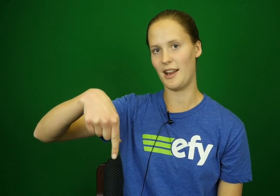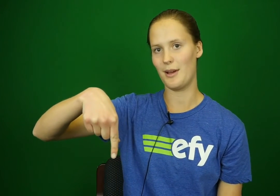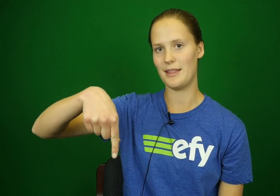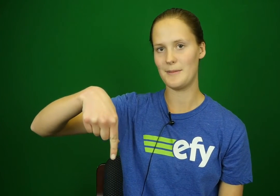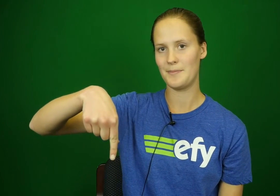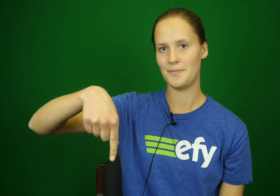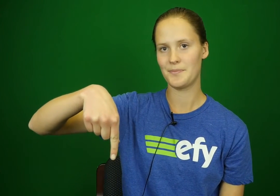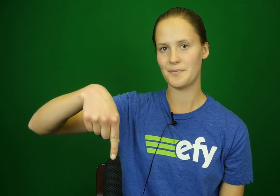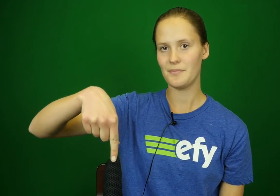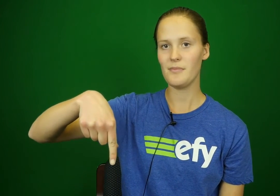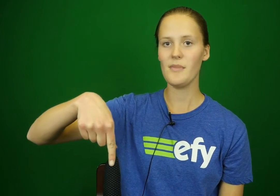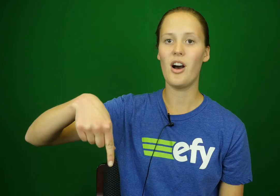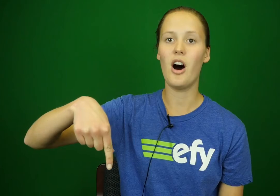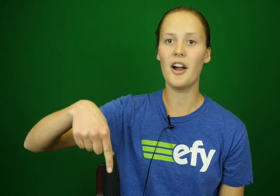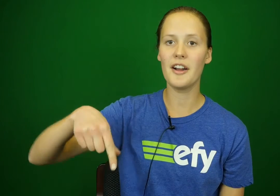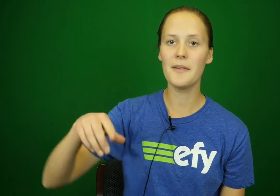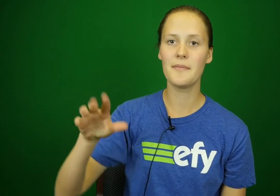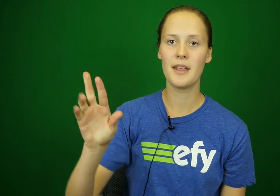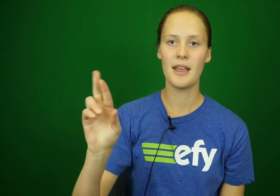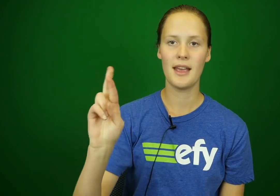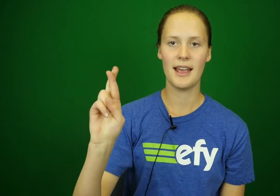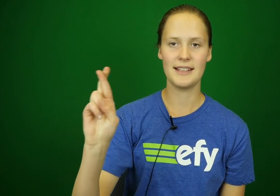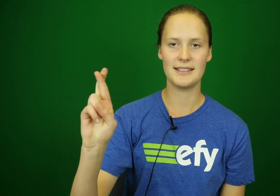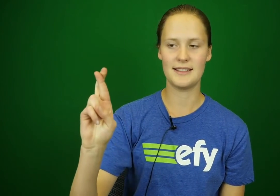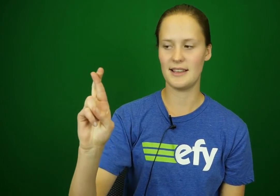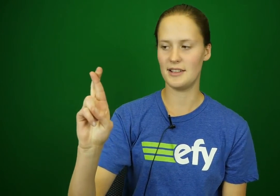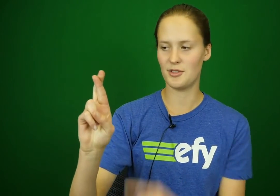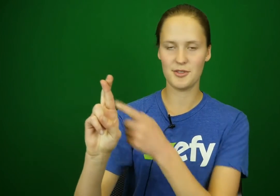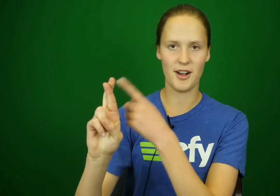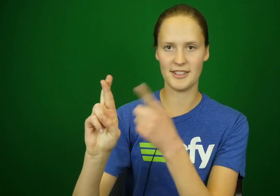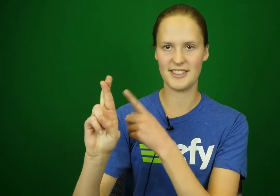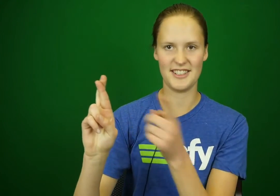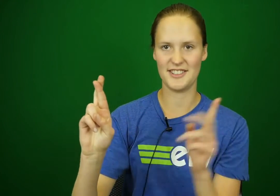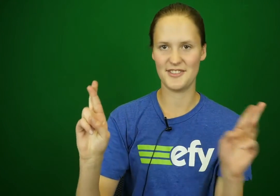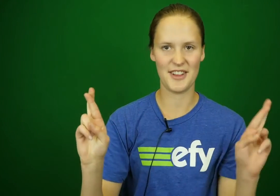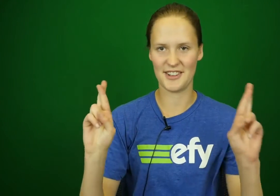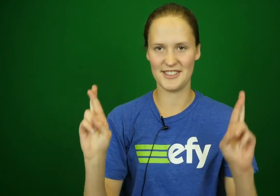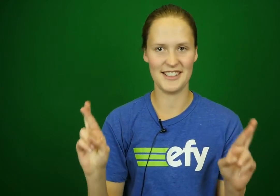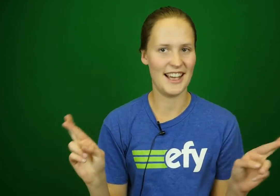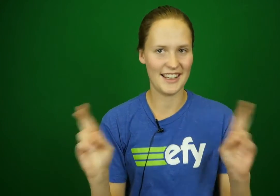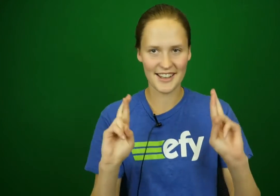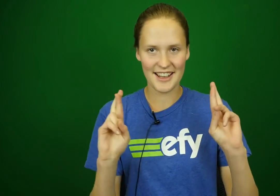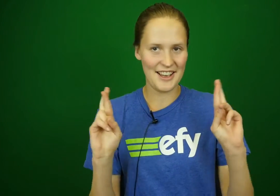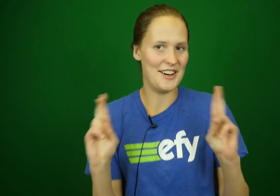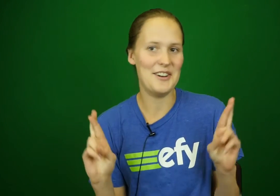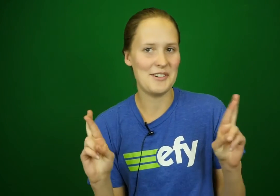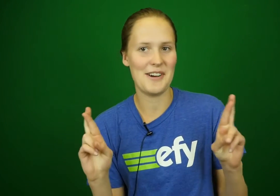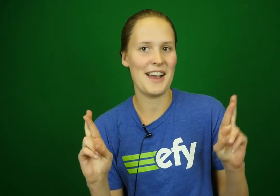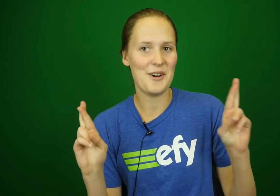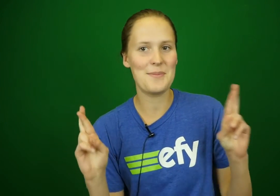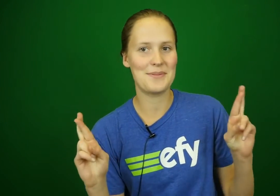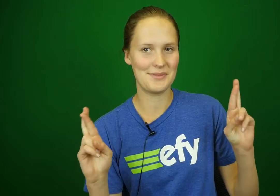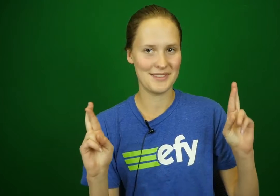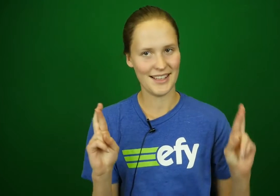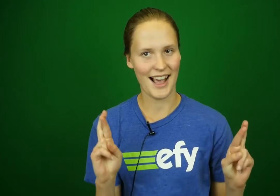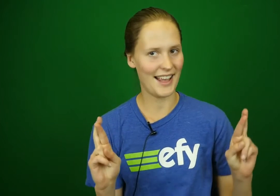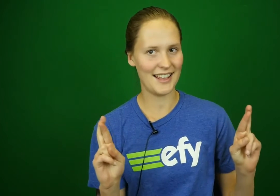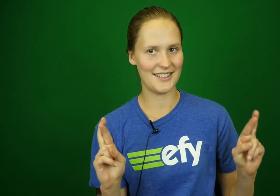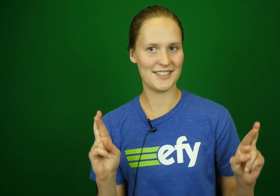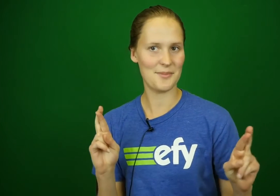with. R is the cross these fingers like, oh, I hope I get something